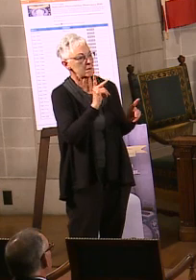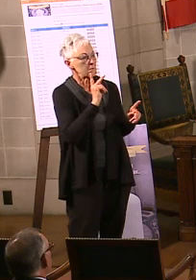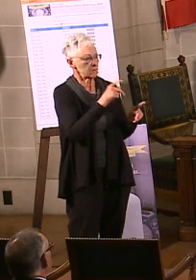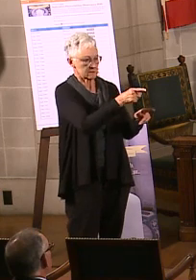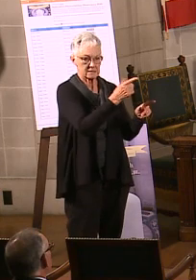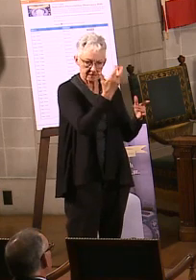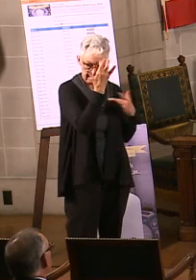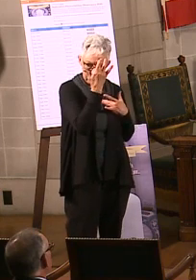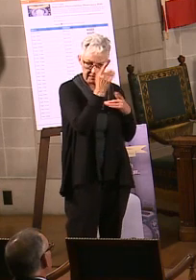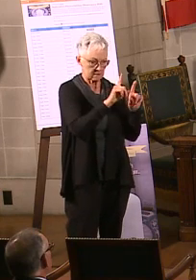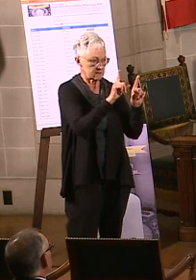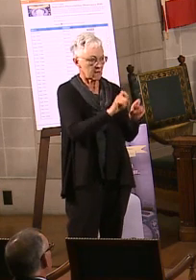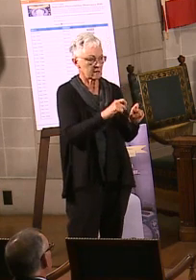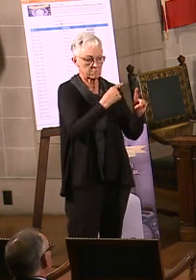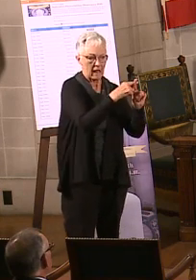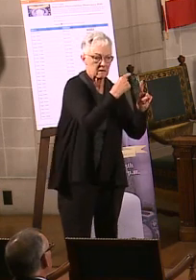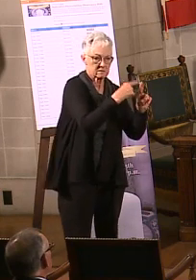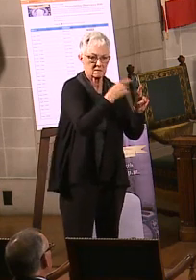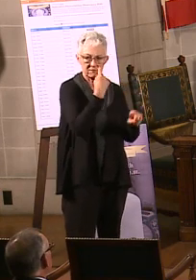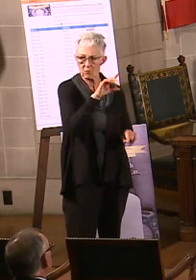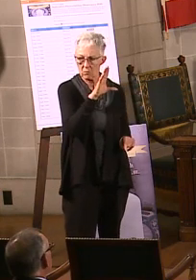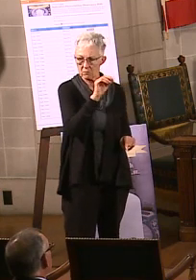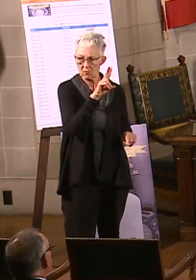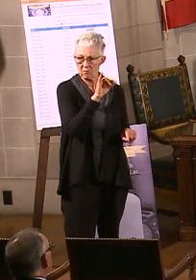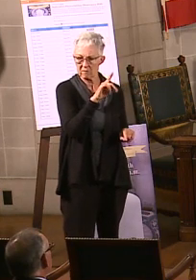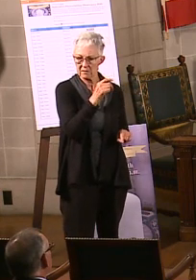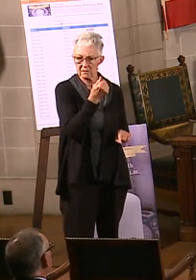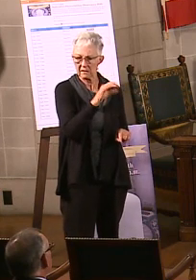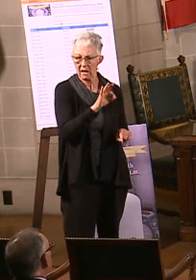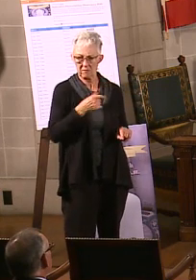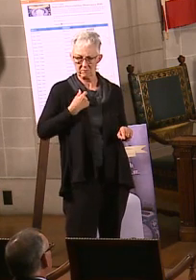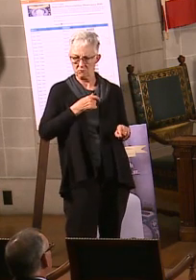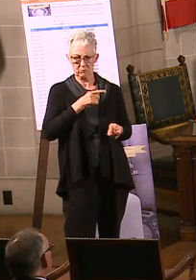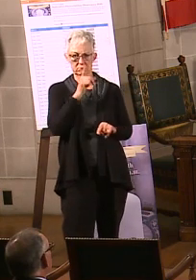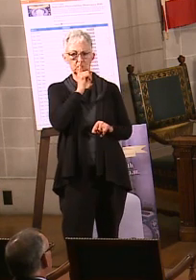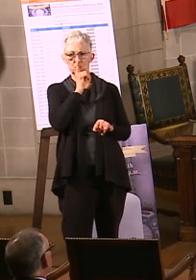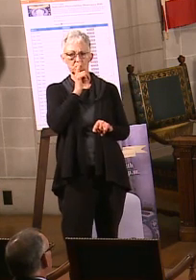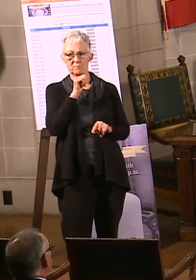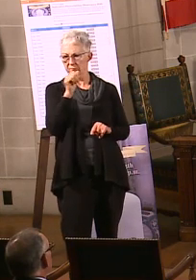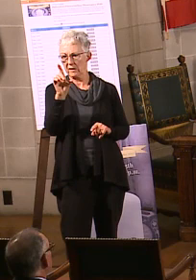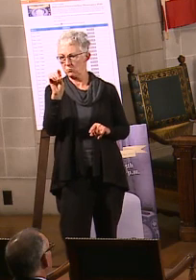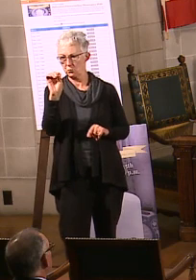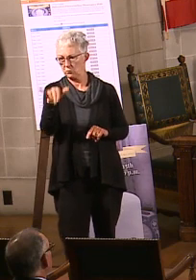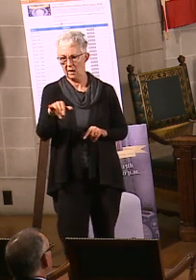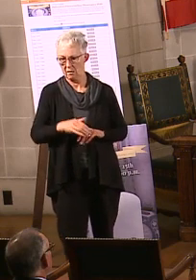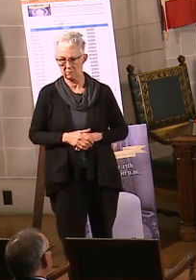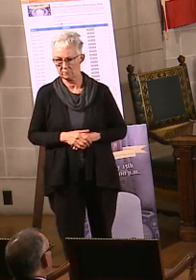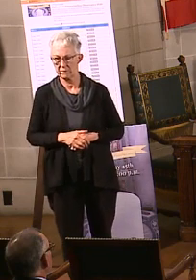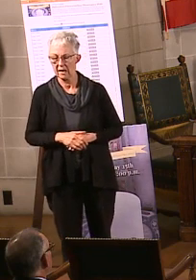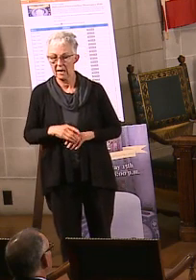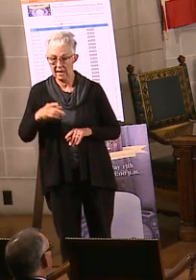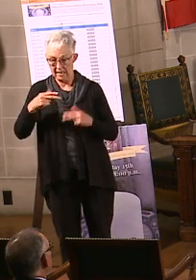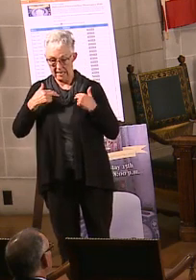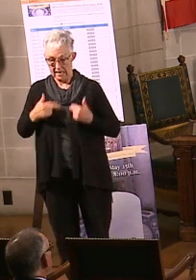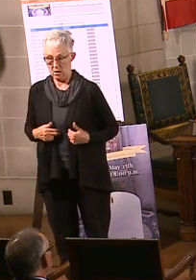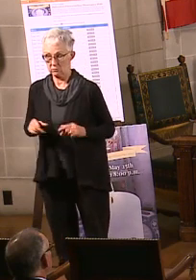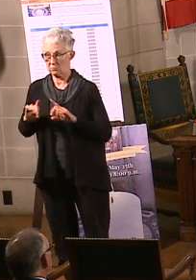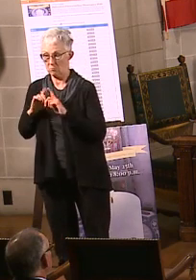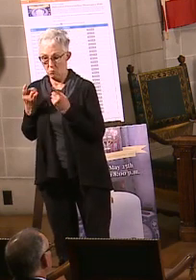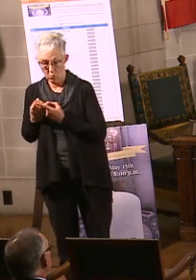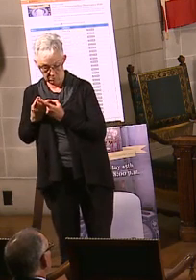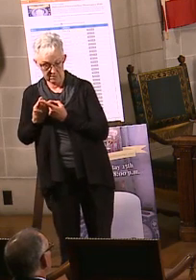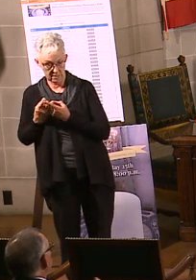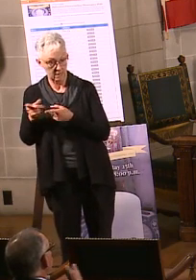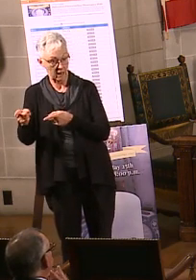standpoint. Now, what we've issued guidance to local public health departments, if they want to do that, what they need to do is, again, confirm that the person actually